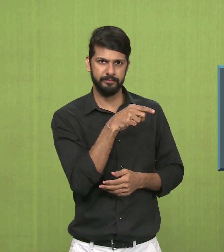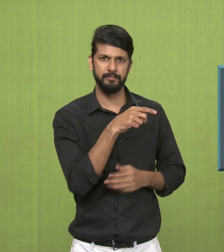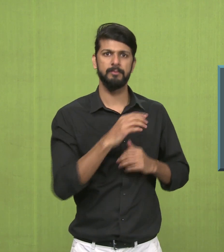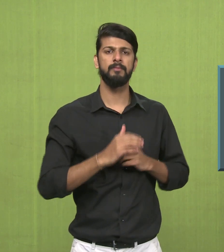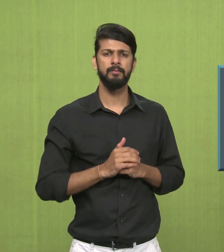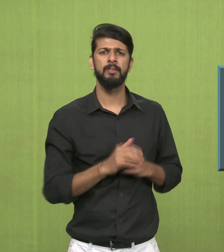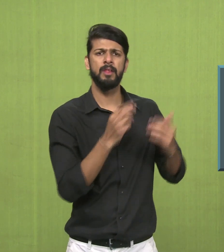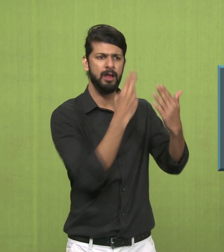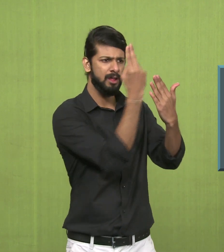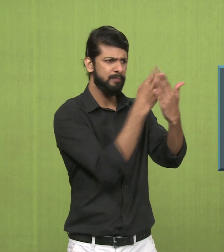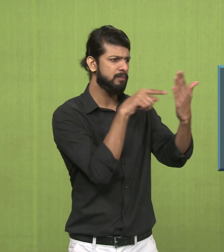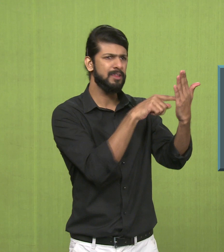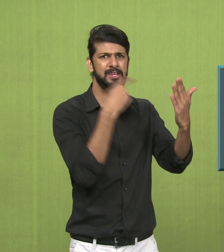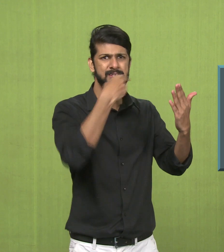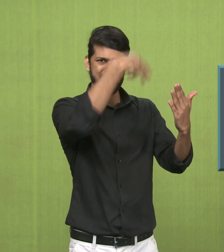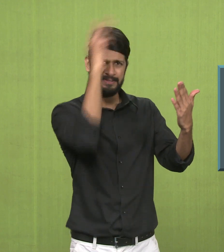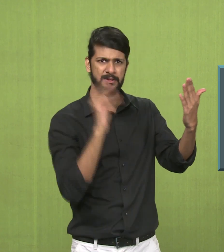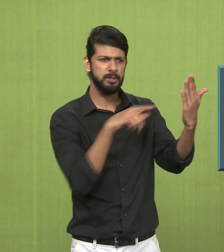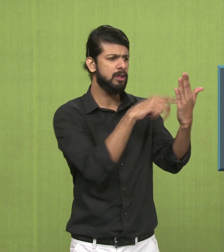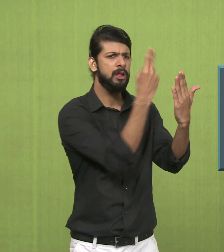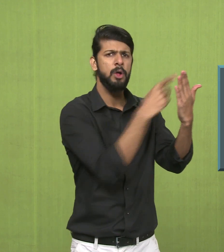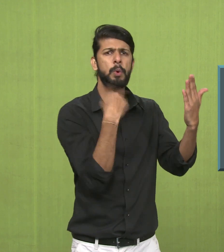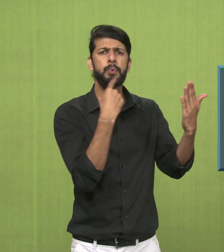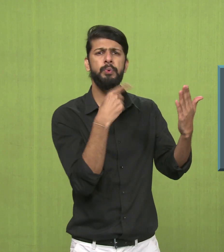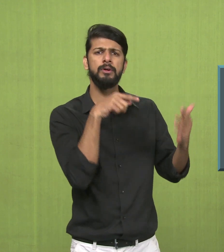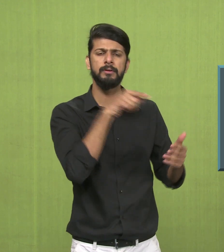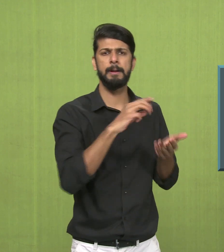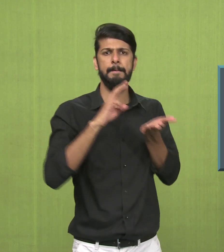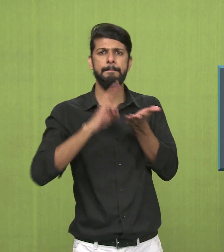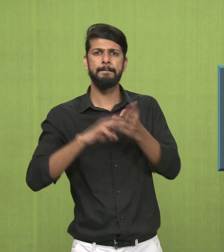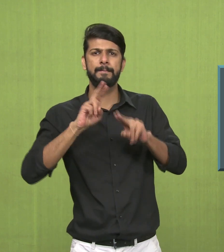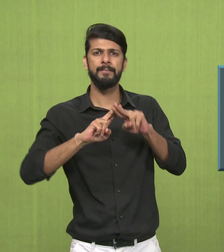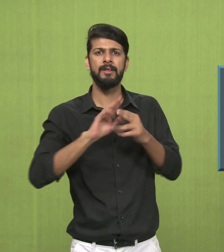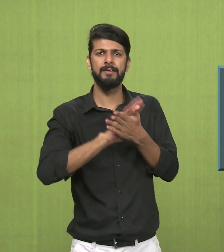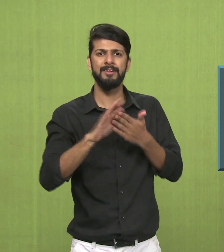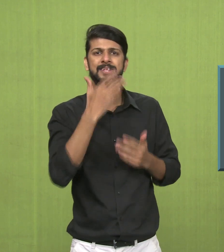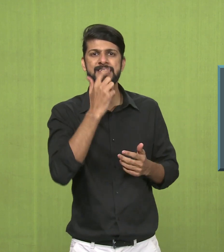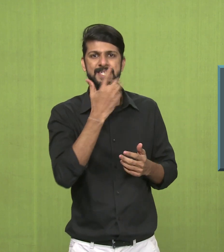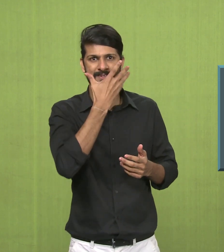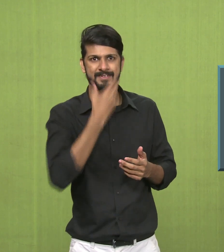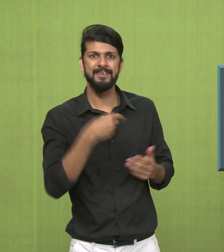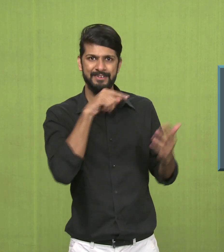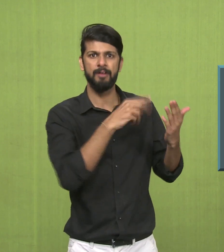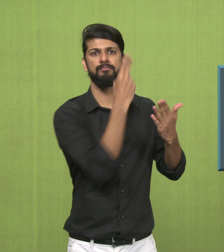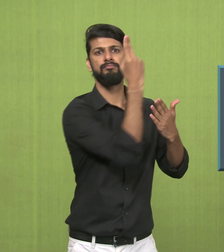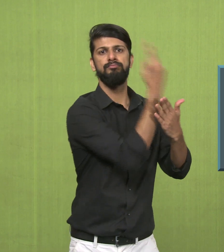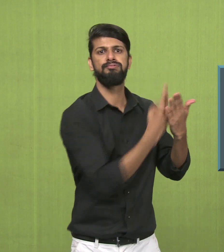The title of this painting is Mother Teresa. The artist is Maqbool Fida